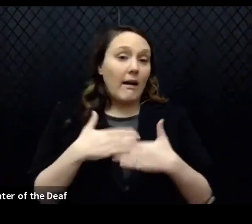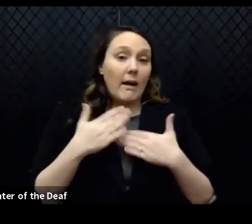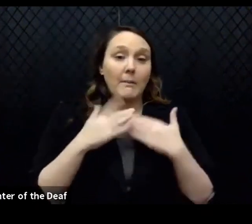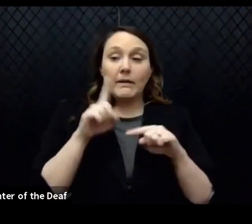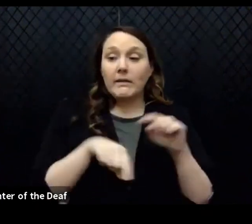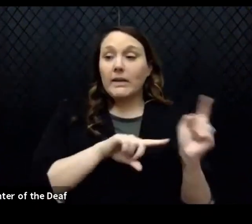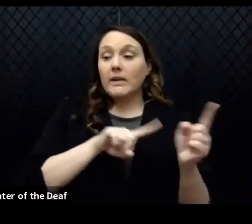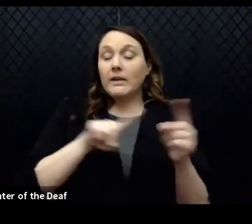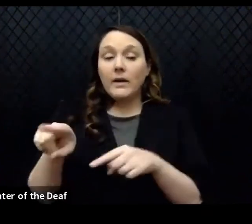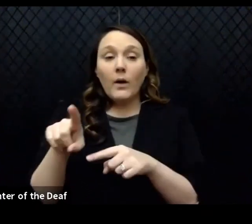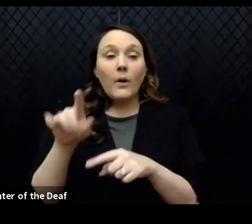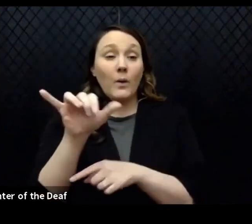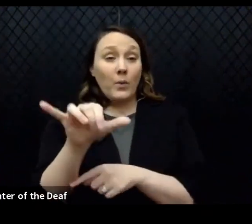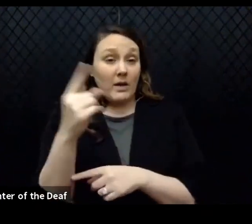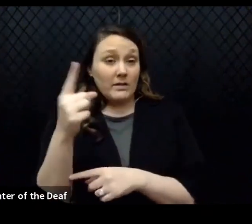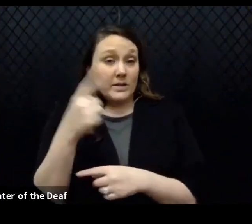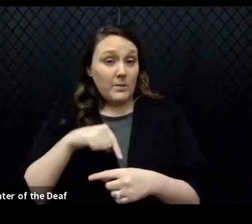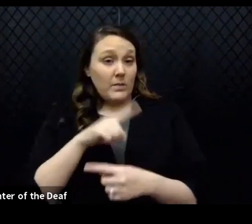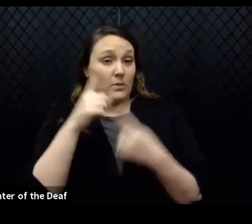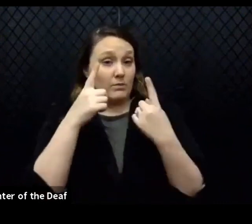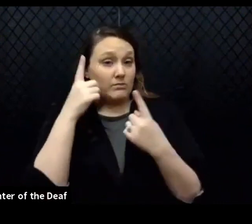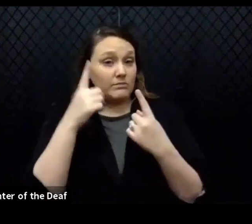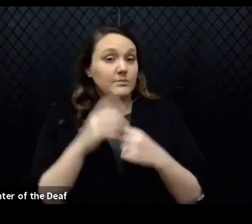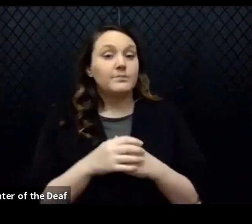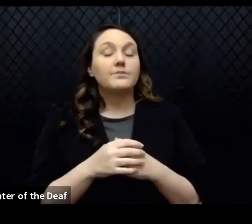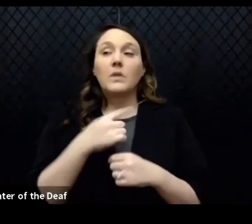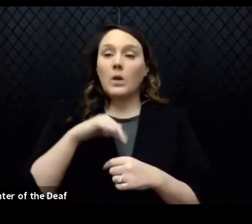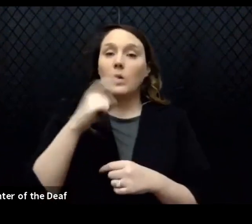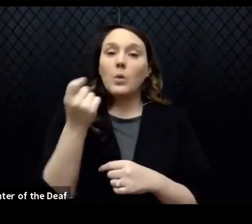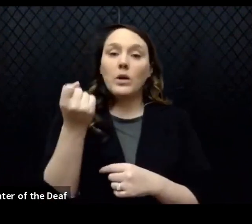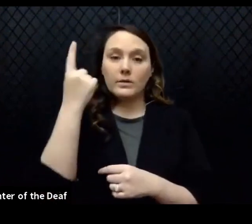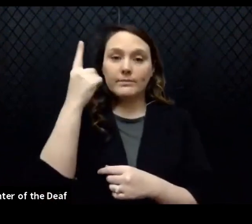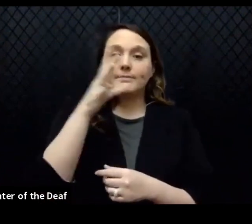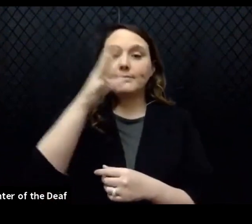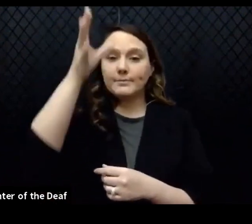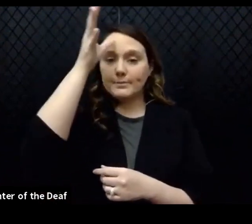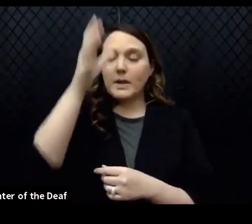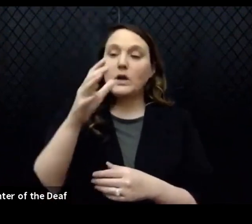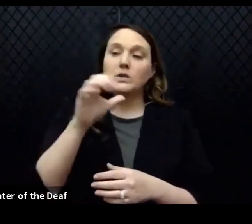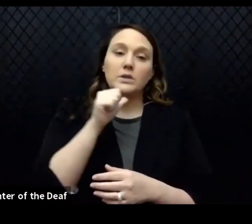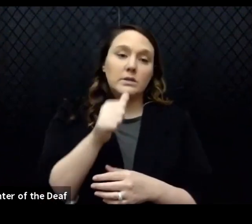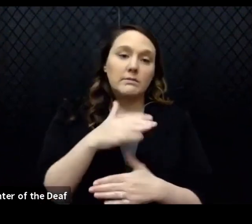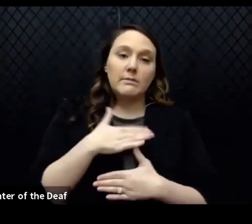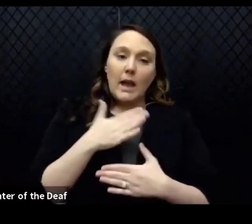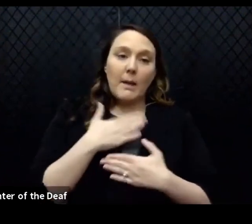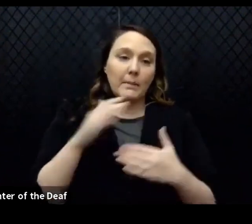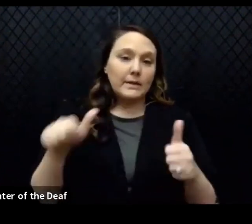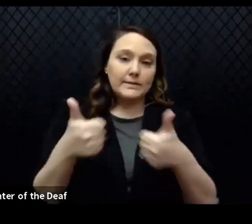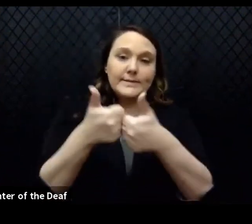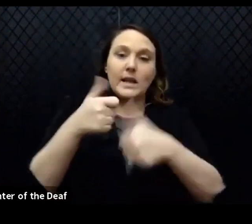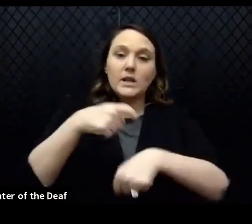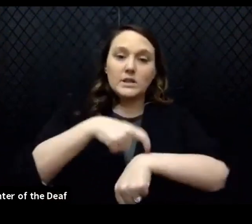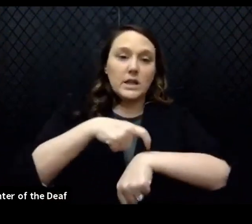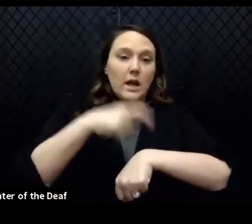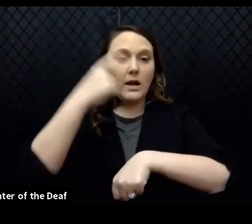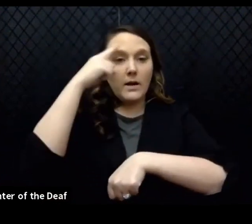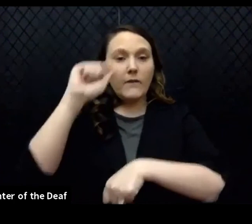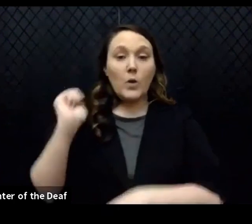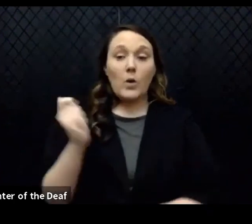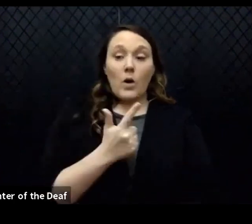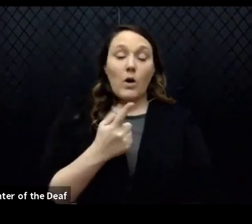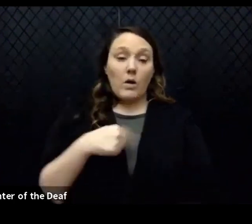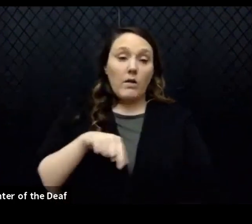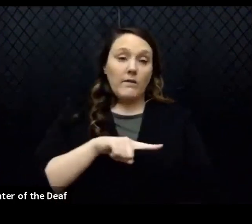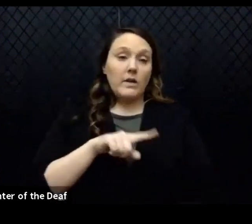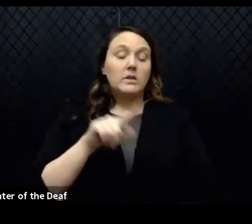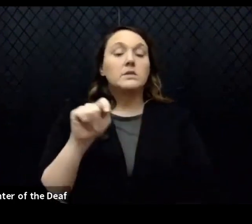considered? We understand parents are unhappy, and these are challenging times for all of us. So the Tennessee